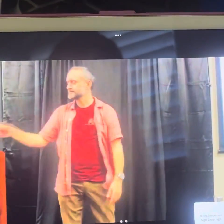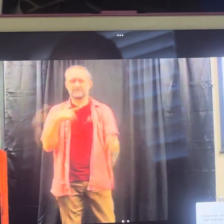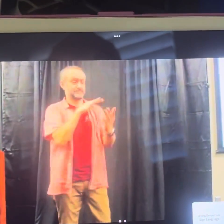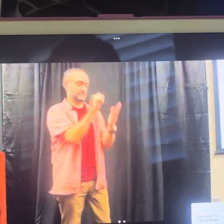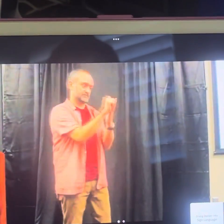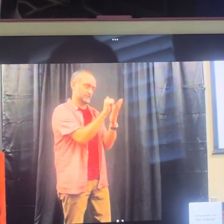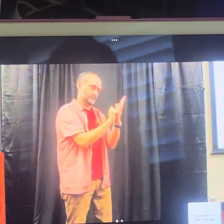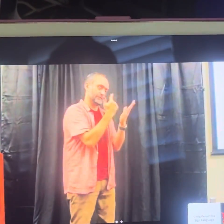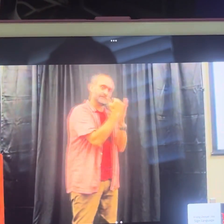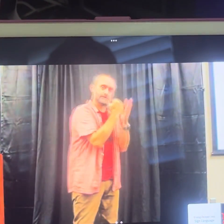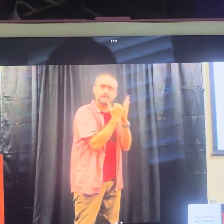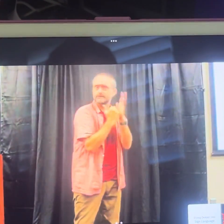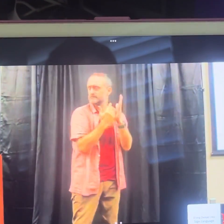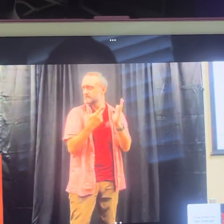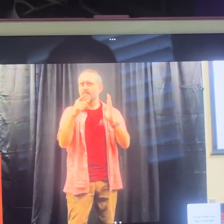Next slide.